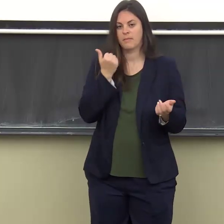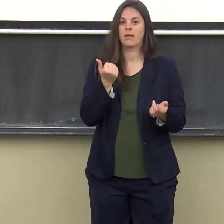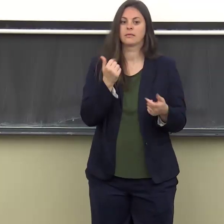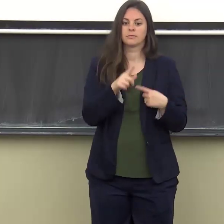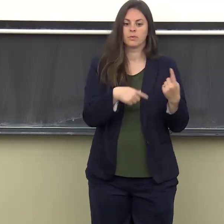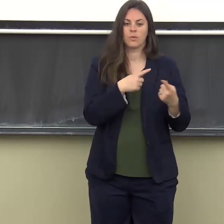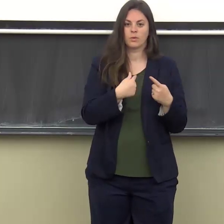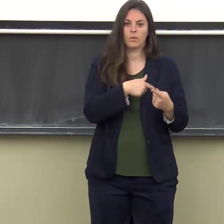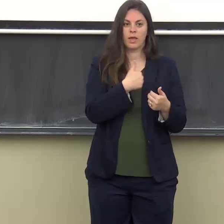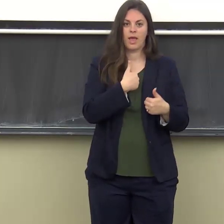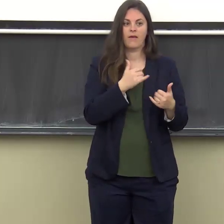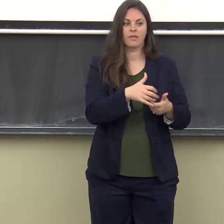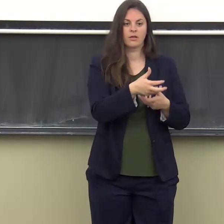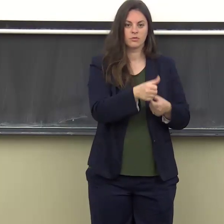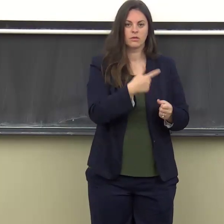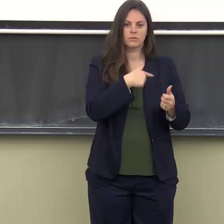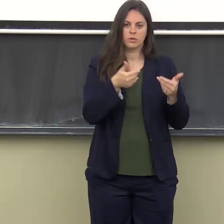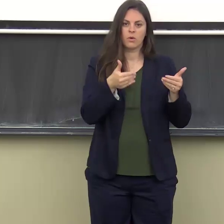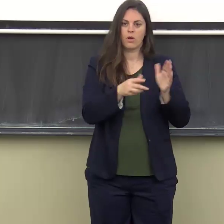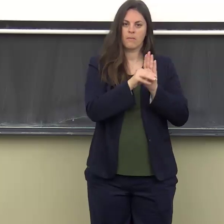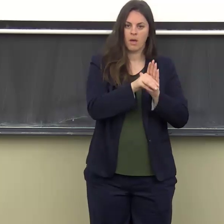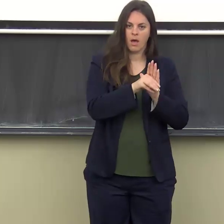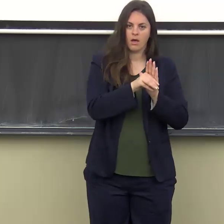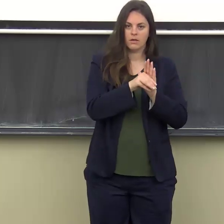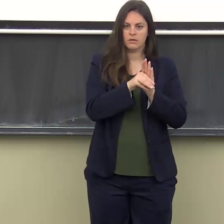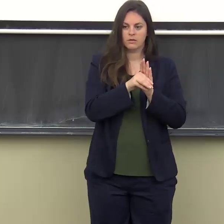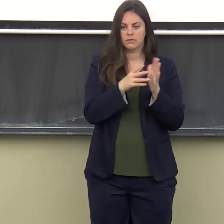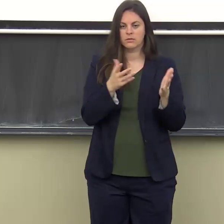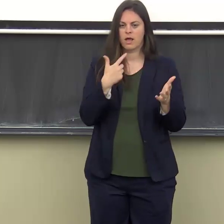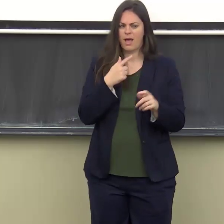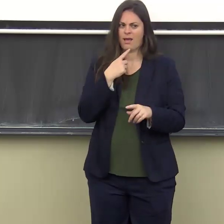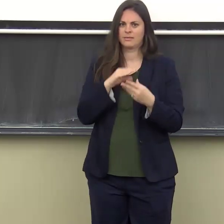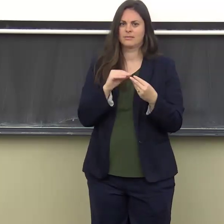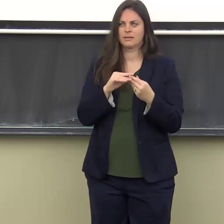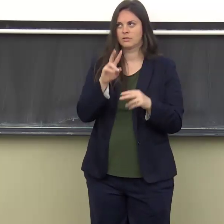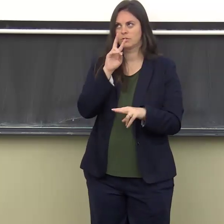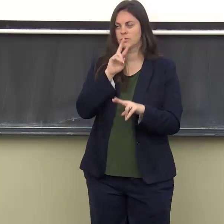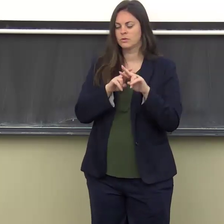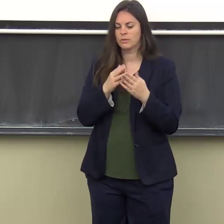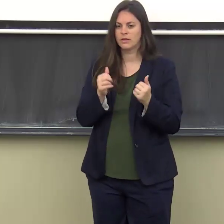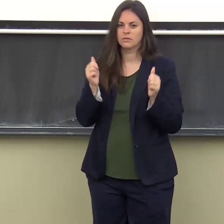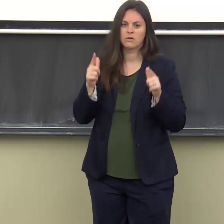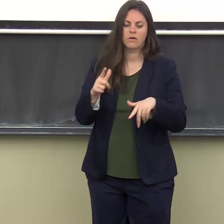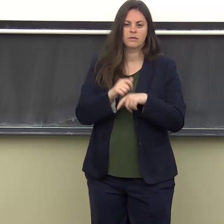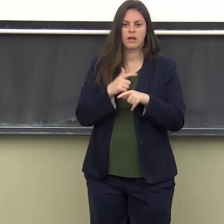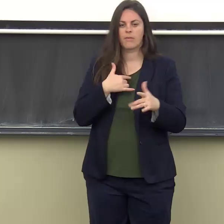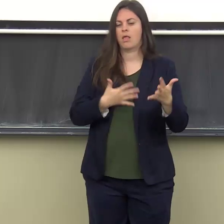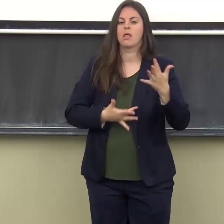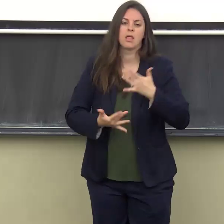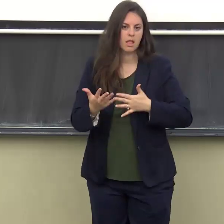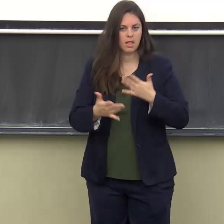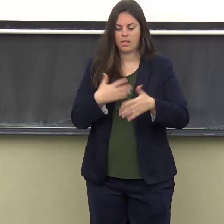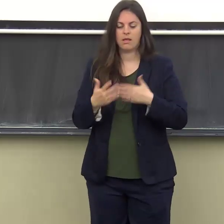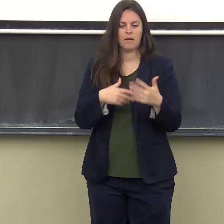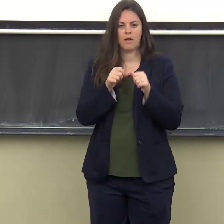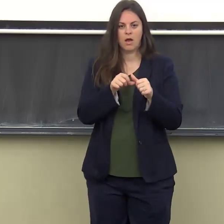trust, we muddle through in the same ways that we don't say the perfect words. I say stupid things all the time. I step in it constantly, and I make mistakes.